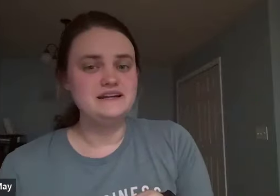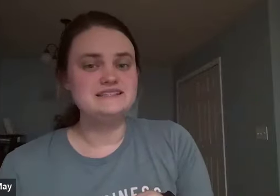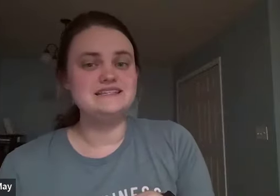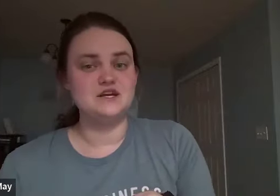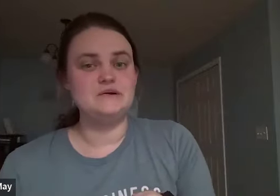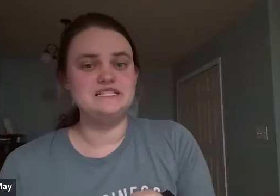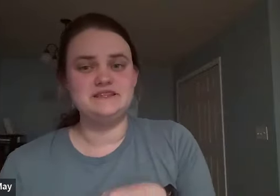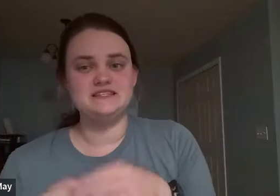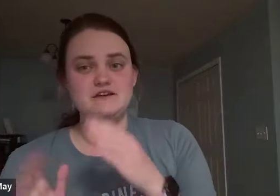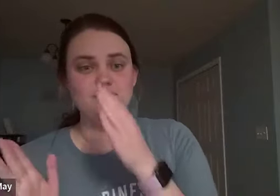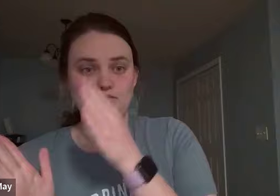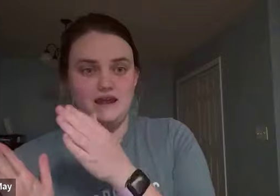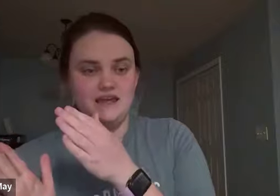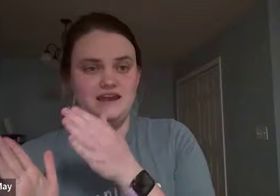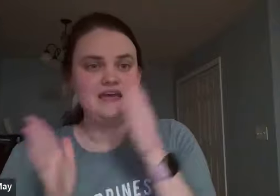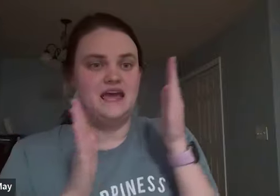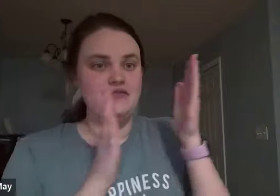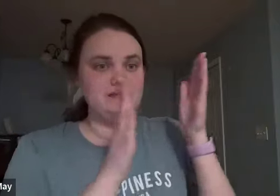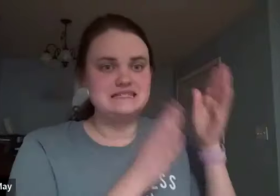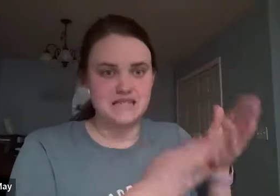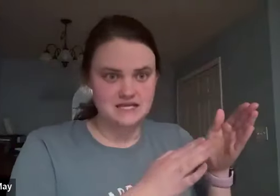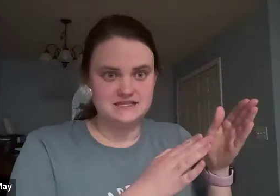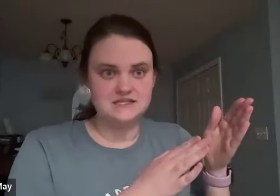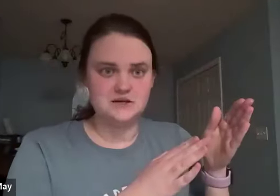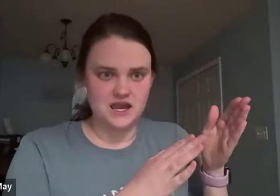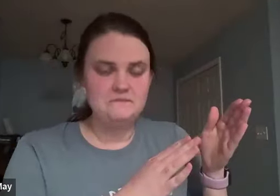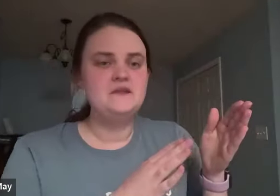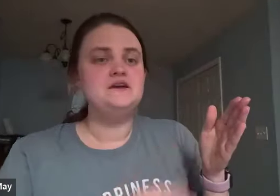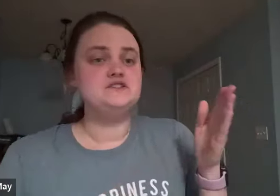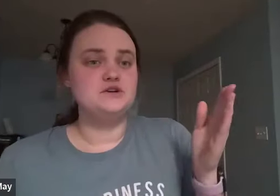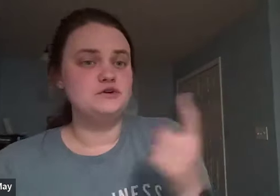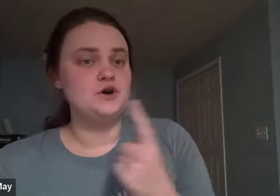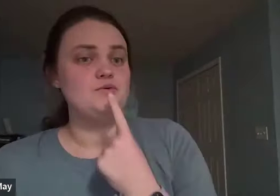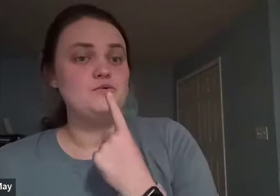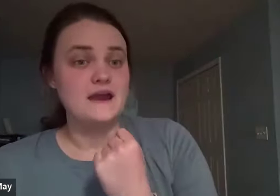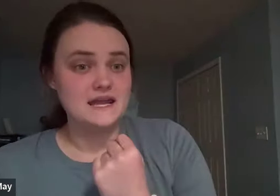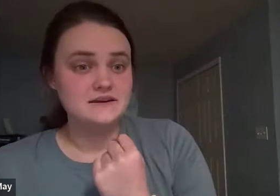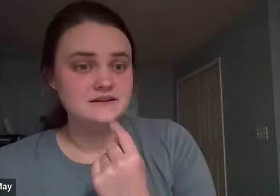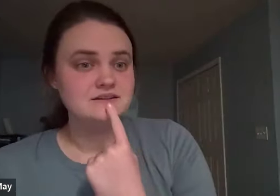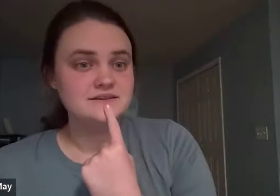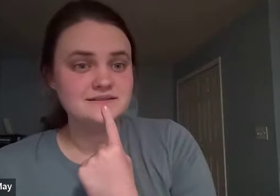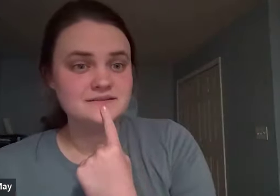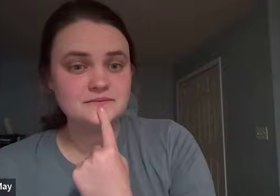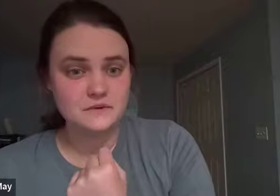is it's going to be the sign for red and then slice. Okay. So you'll go red,